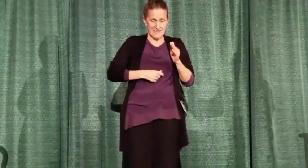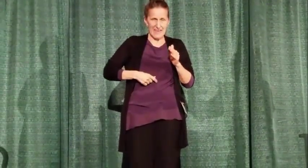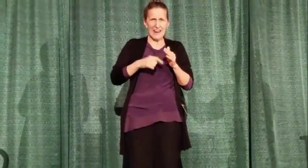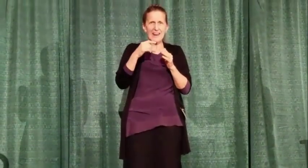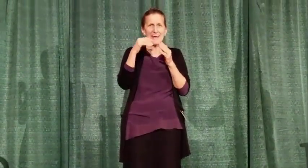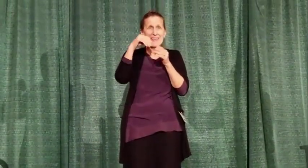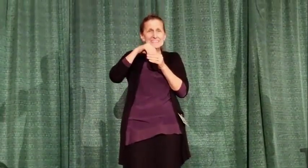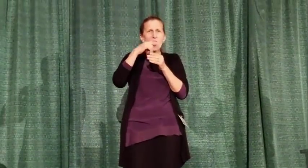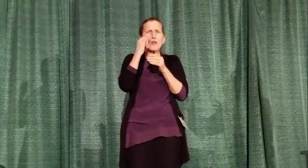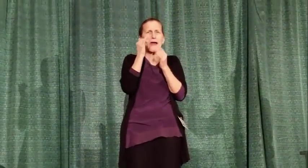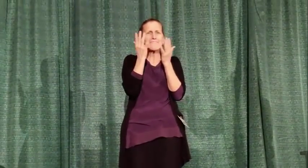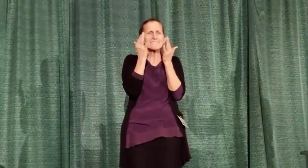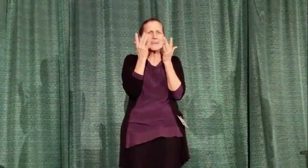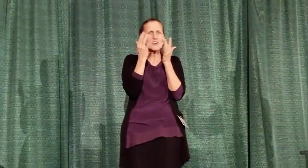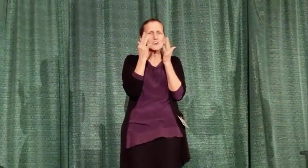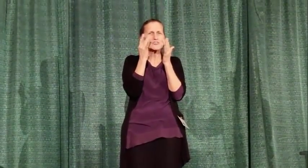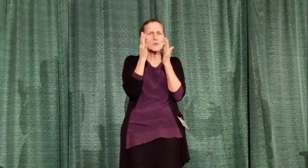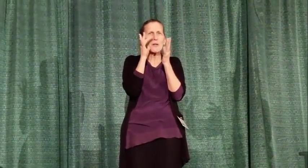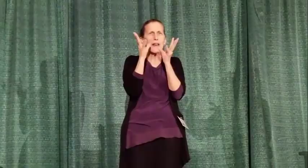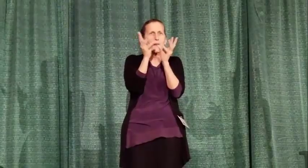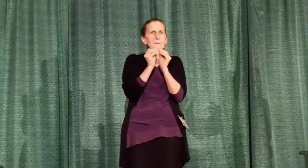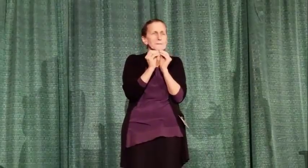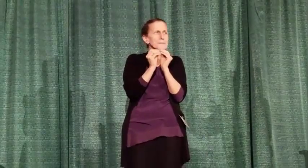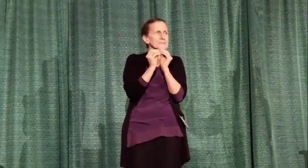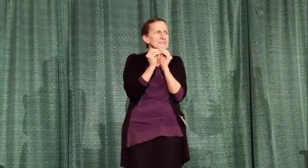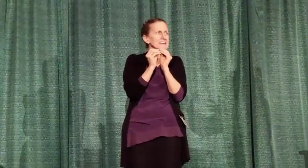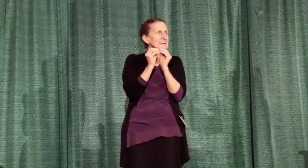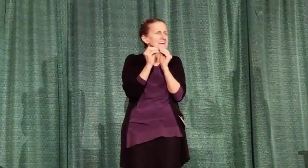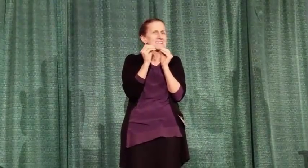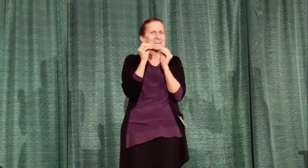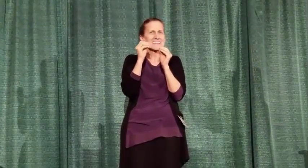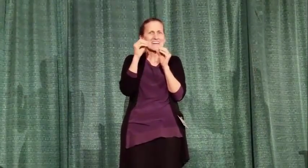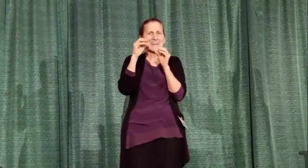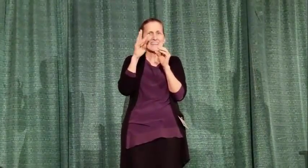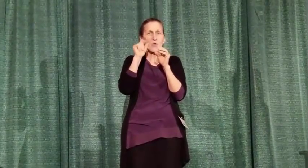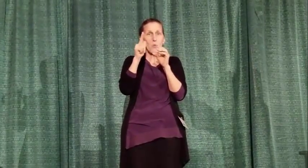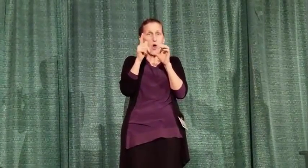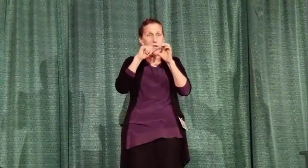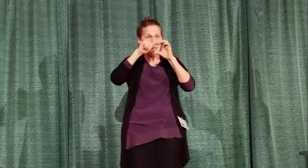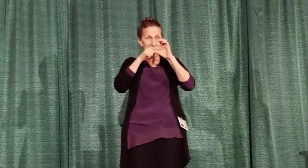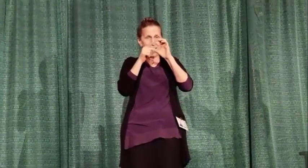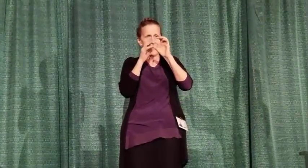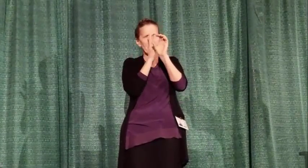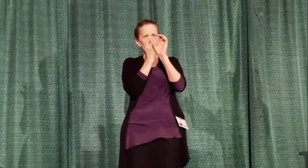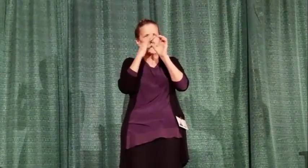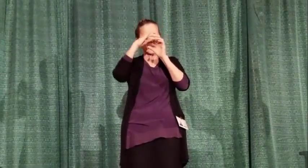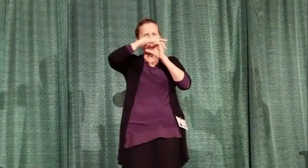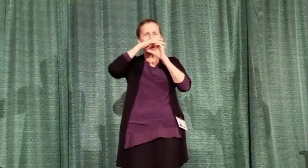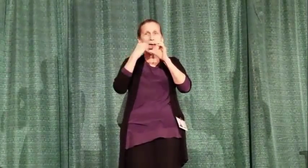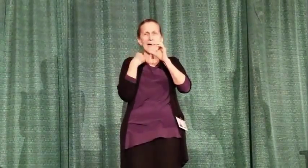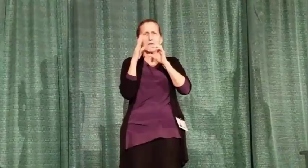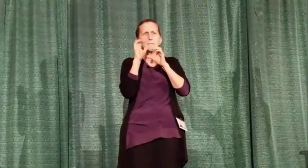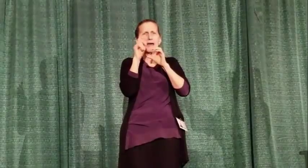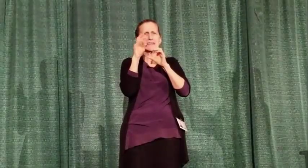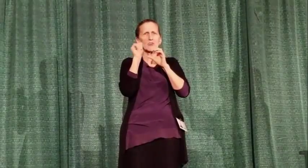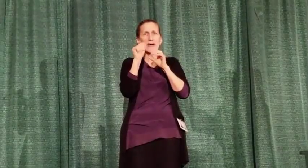finger-like projections that make up the wall of the small intestines, and they're lined by bacteria, 10 times